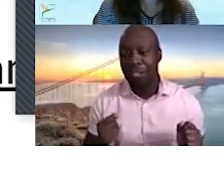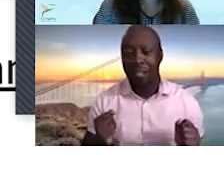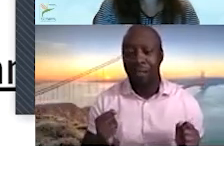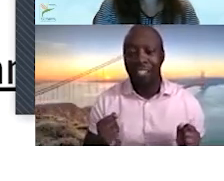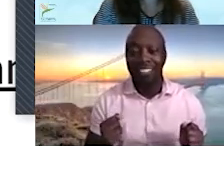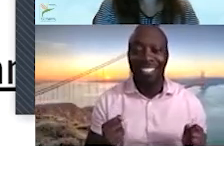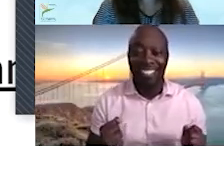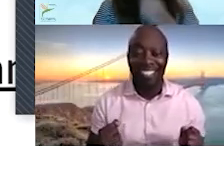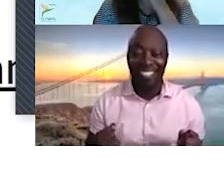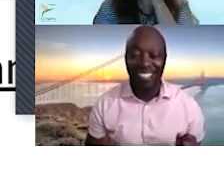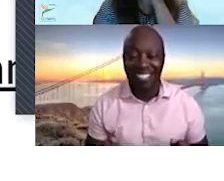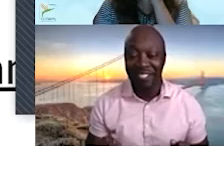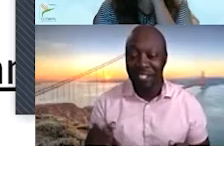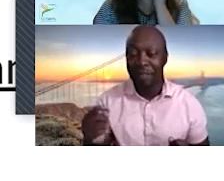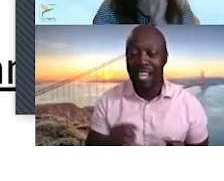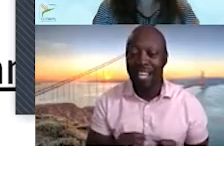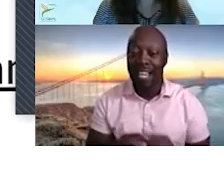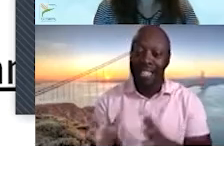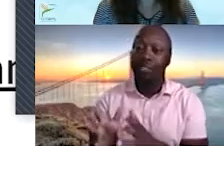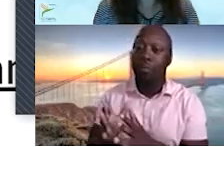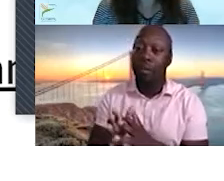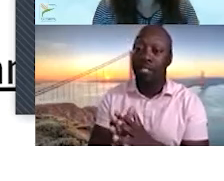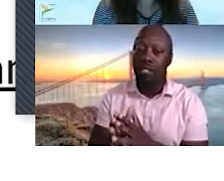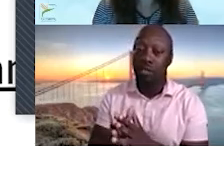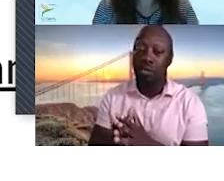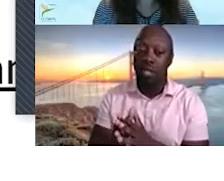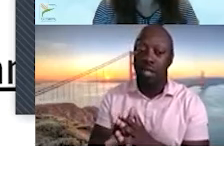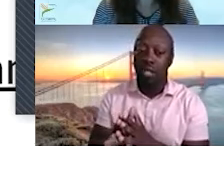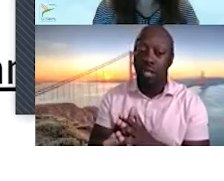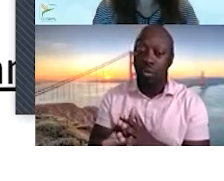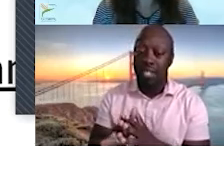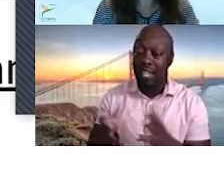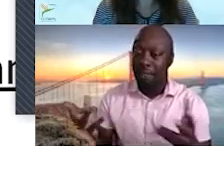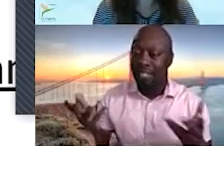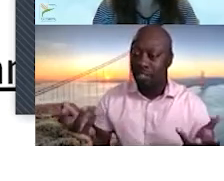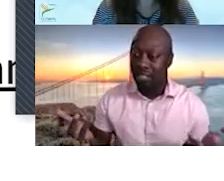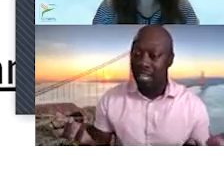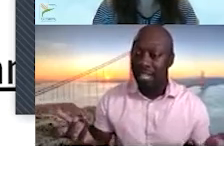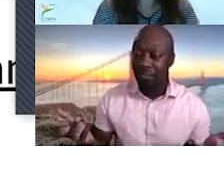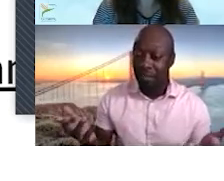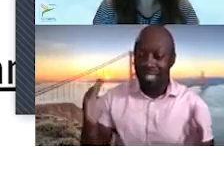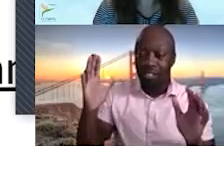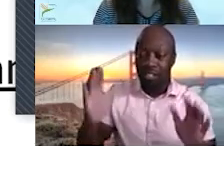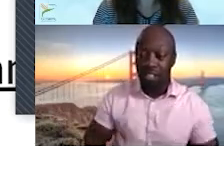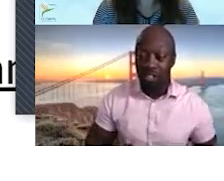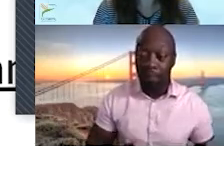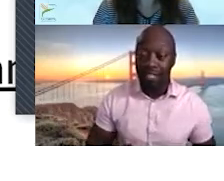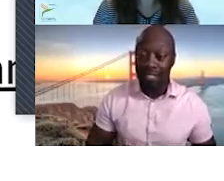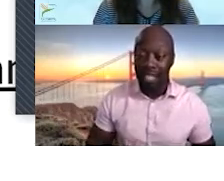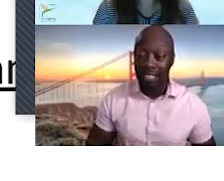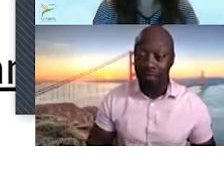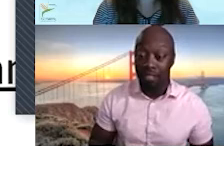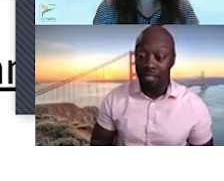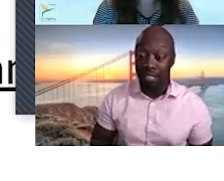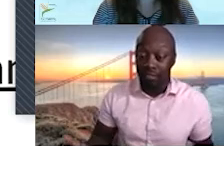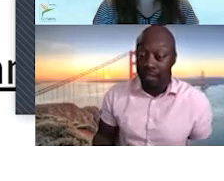tell you what I want. Can you give me that? And that's what babies do when they've mastered a sign. They'll start dropping the